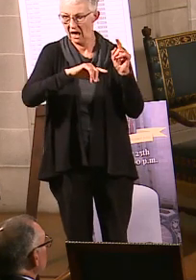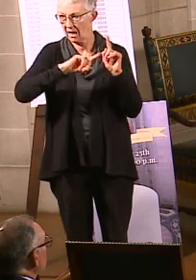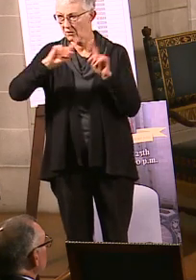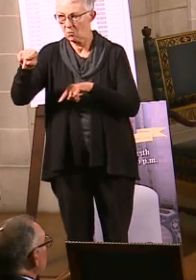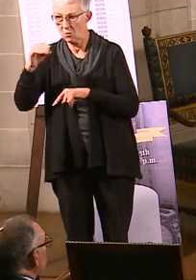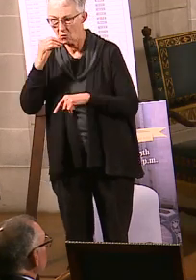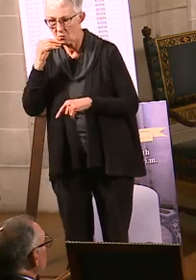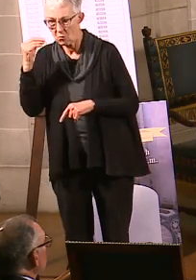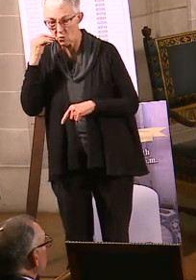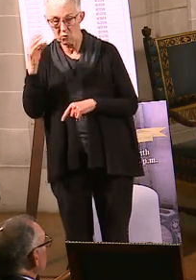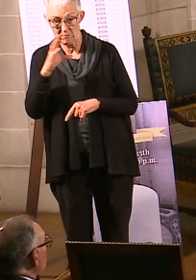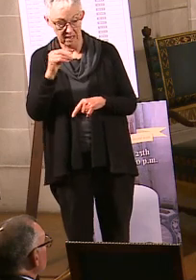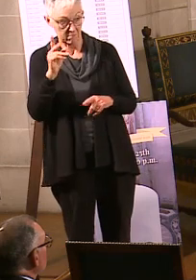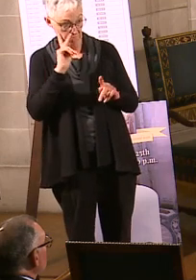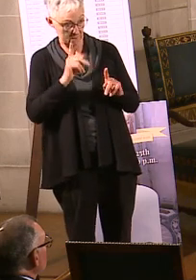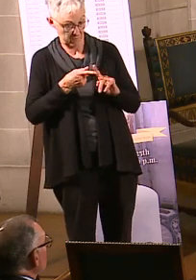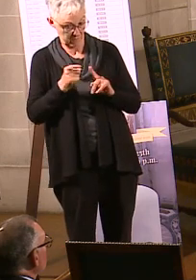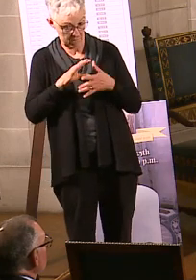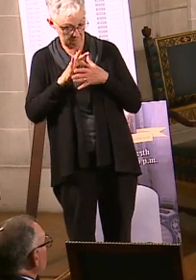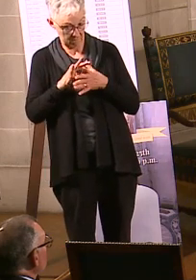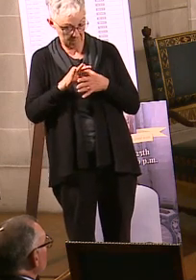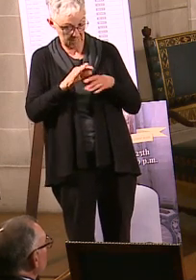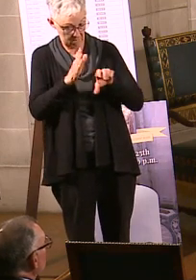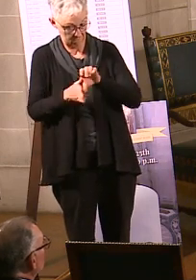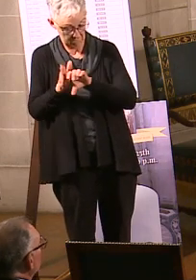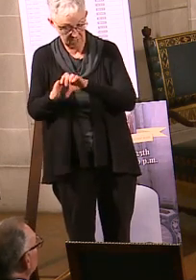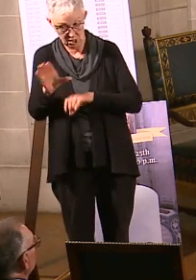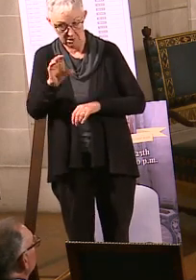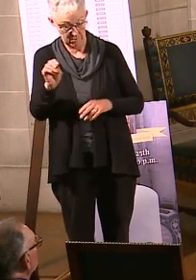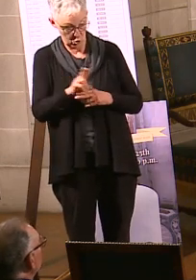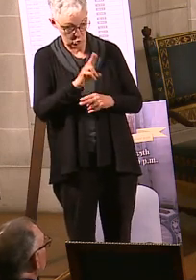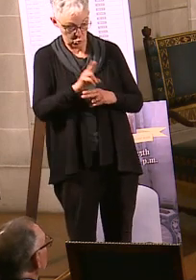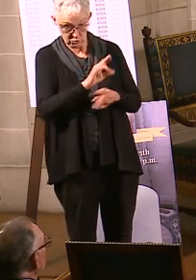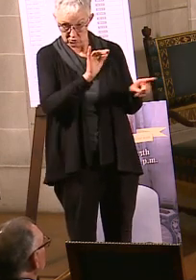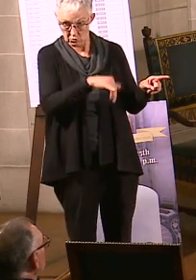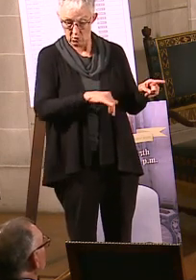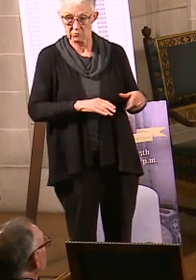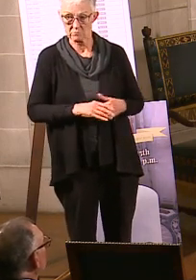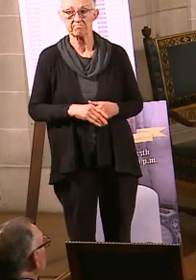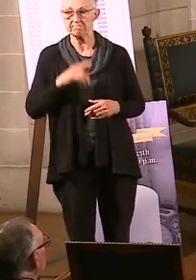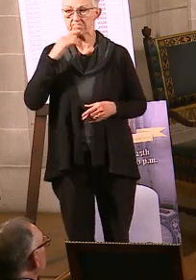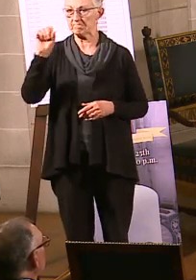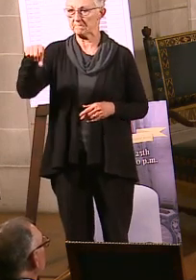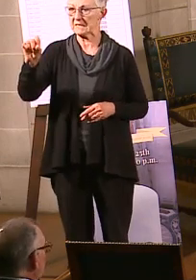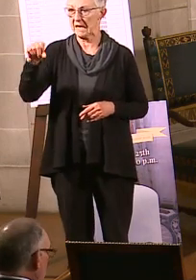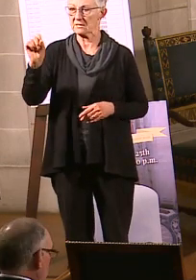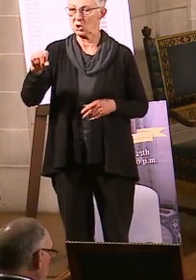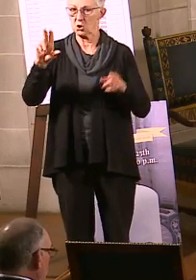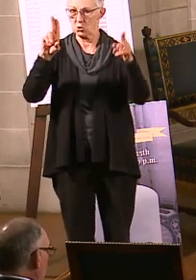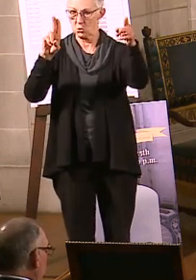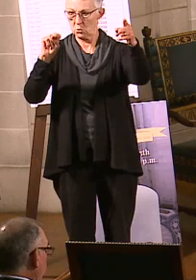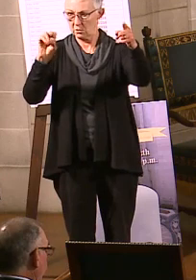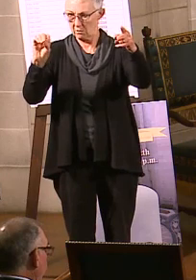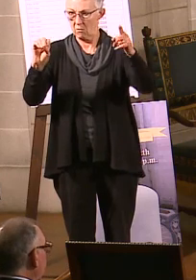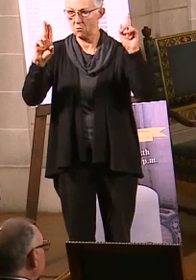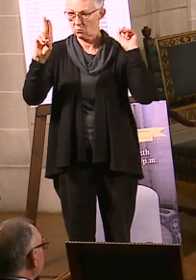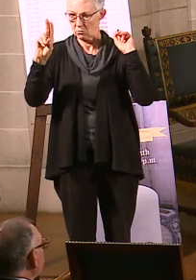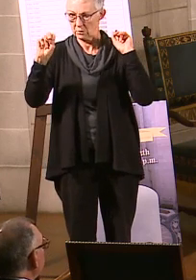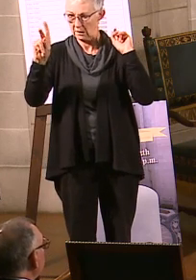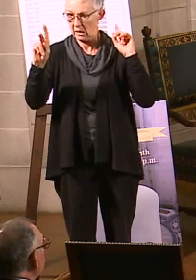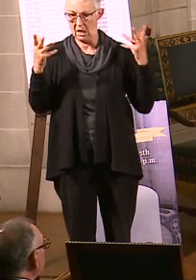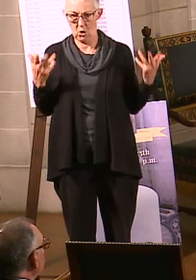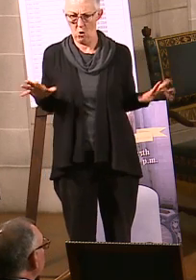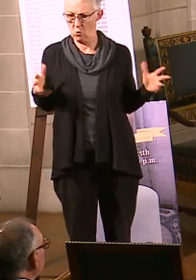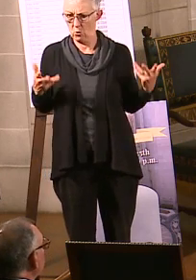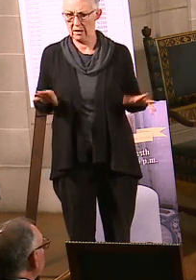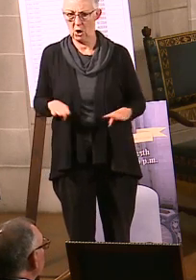to all those. So starting today, the University of Nebraska-Lincoln will be available. UNO and UNK have already been available, I believe. Dr.